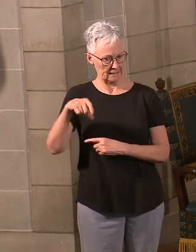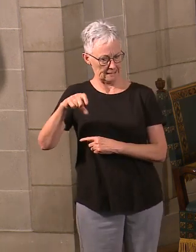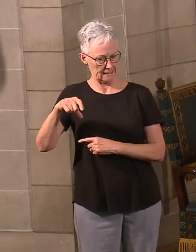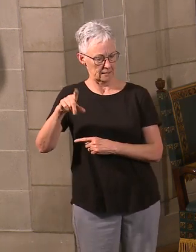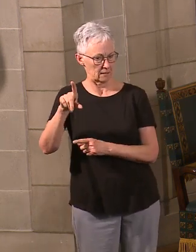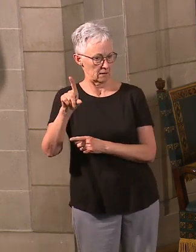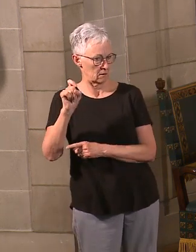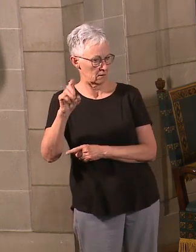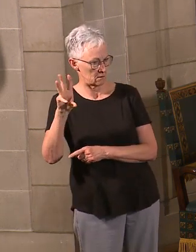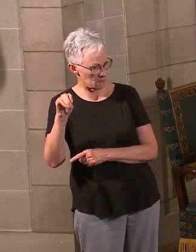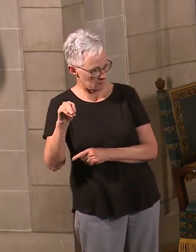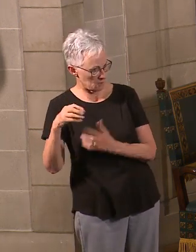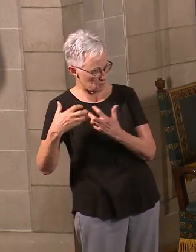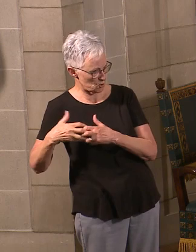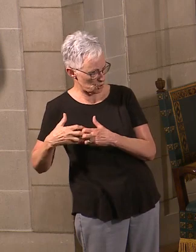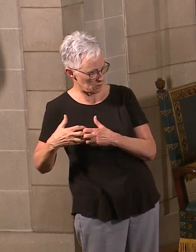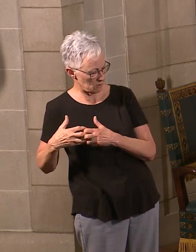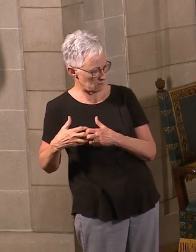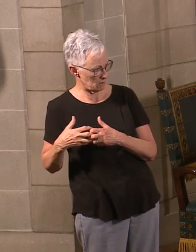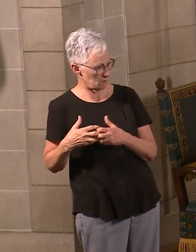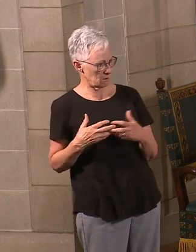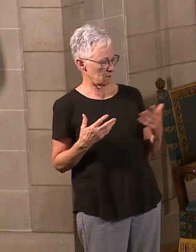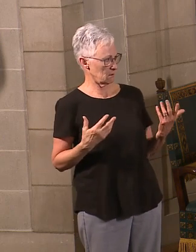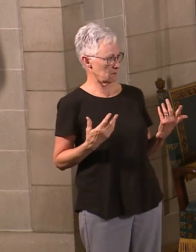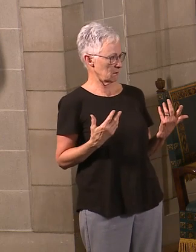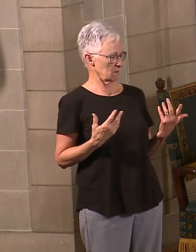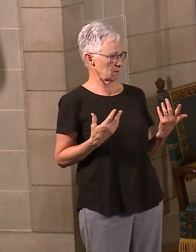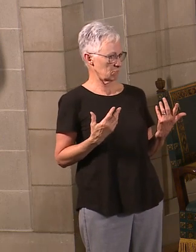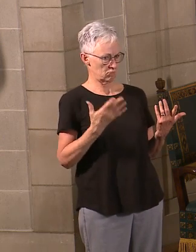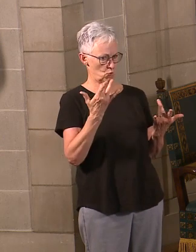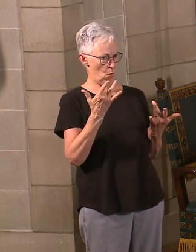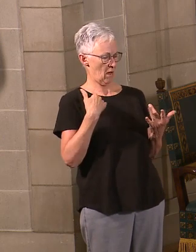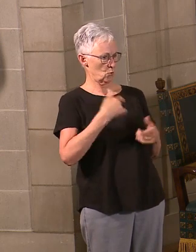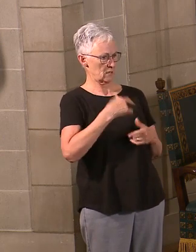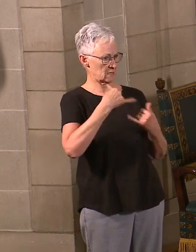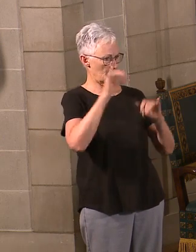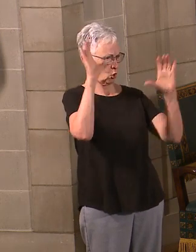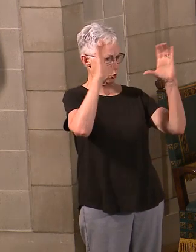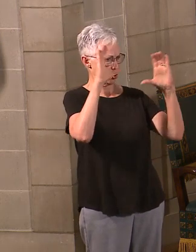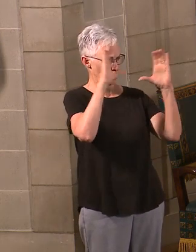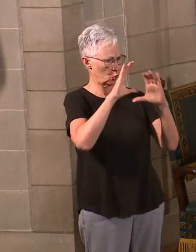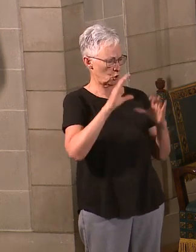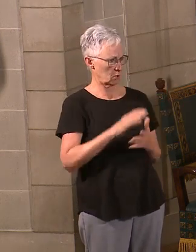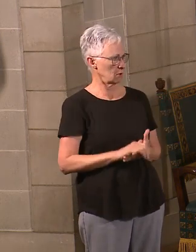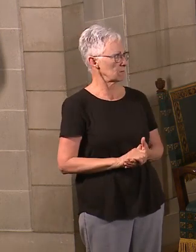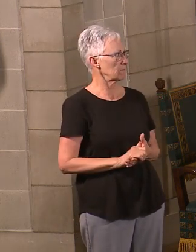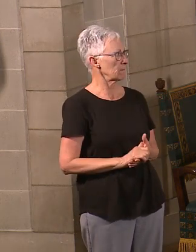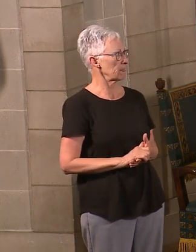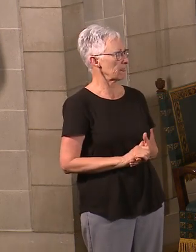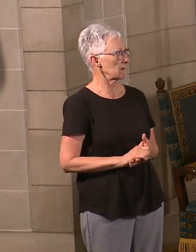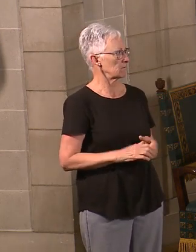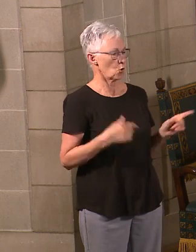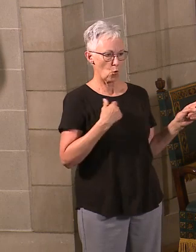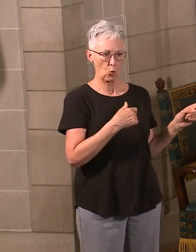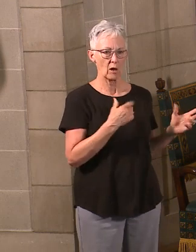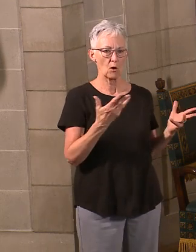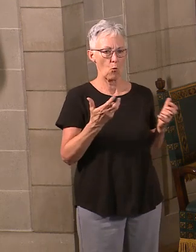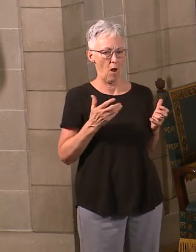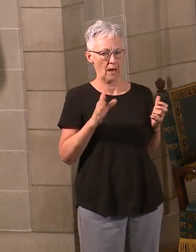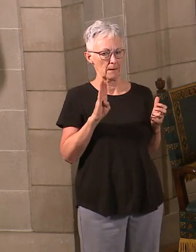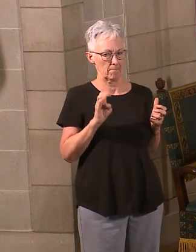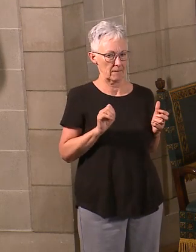lot, and why are we still looking for ventilators if you look at some of the models and it doesn't show we're going to use them all? We want to just err on the side of